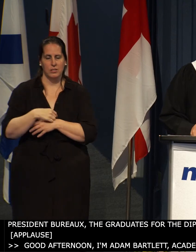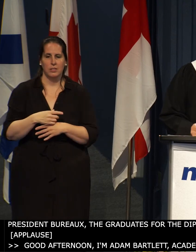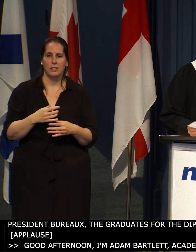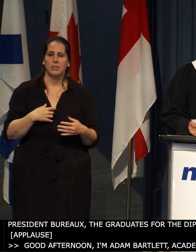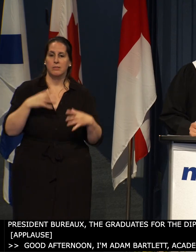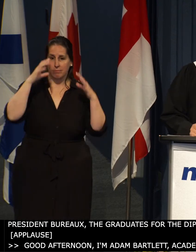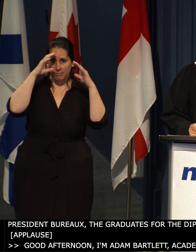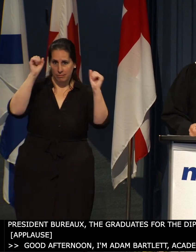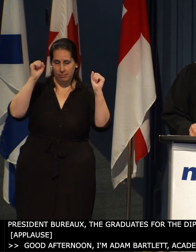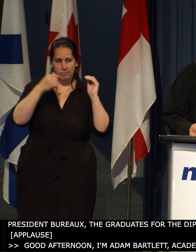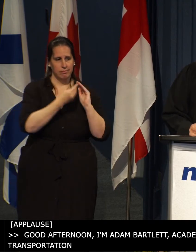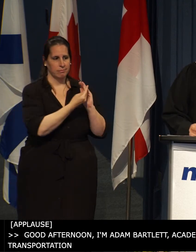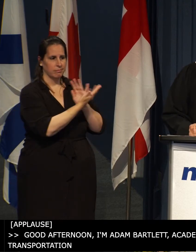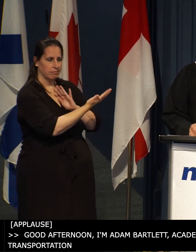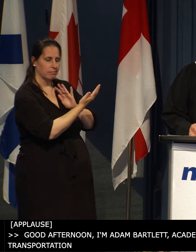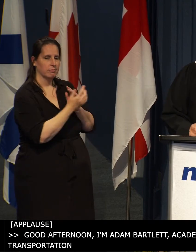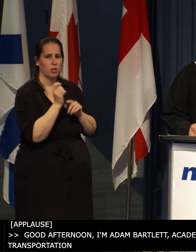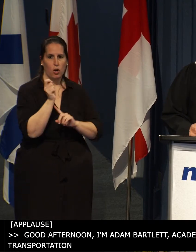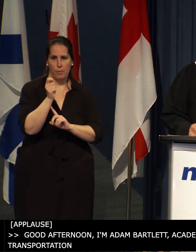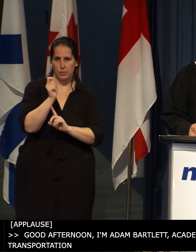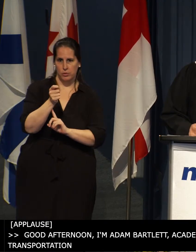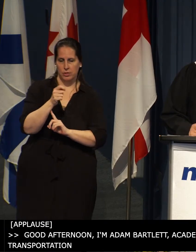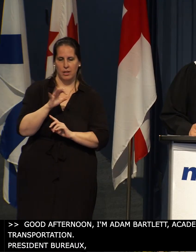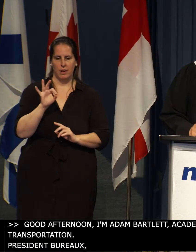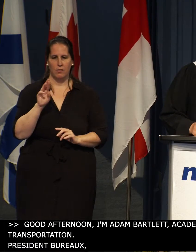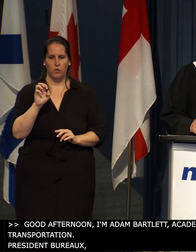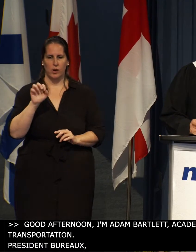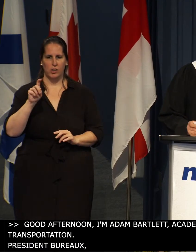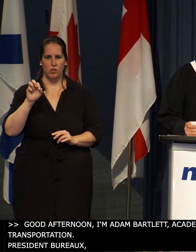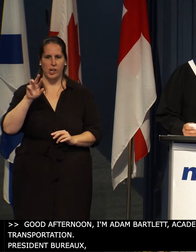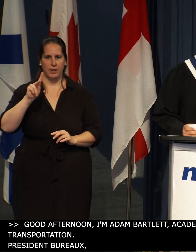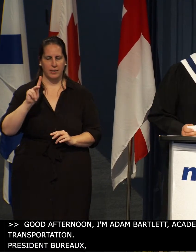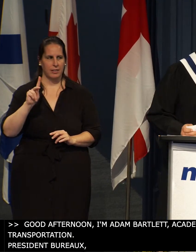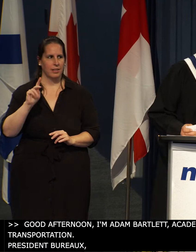Carpentry. Frederick Iguaji.